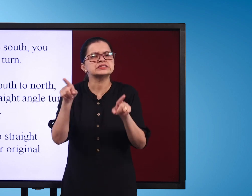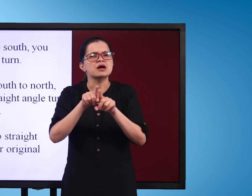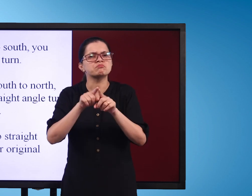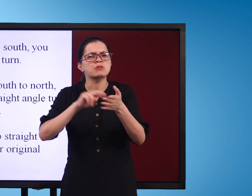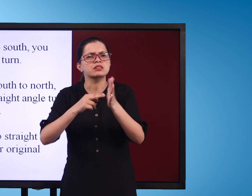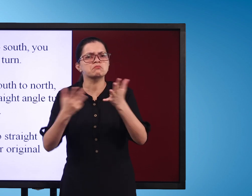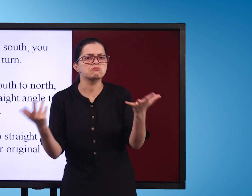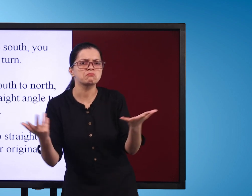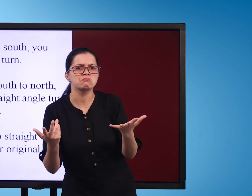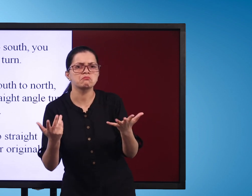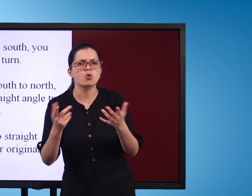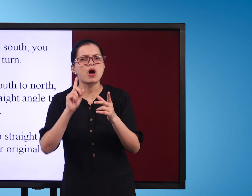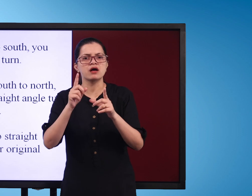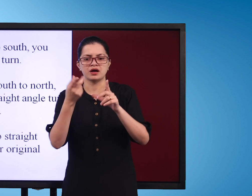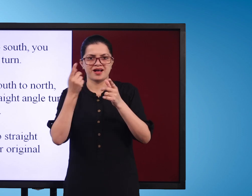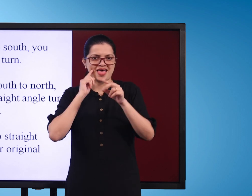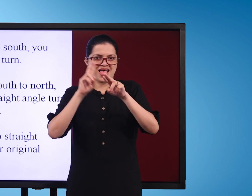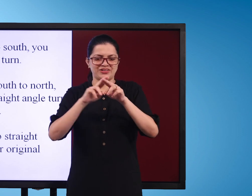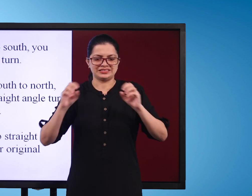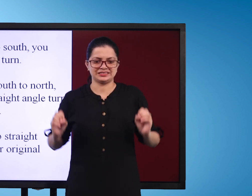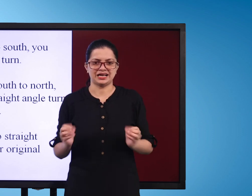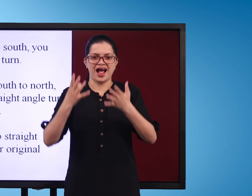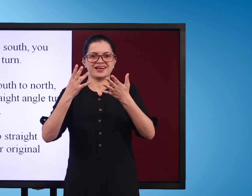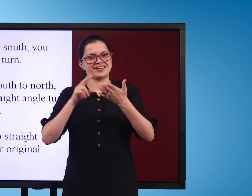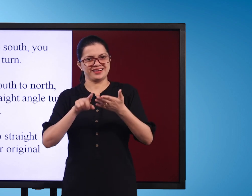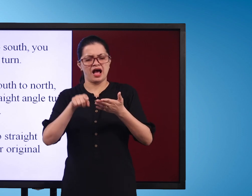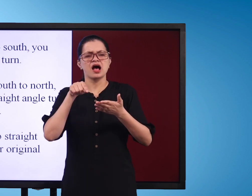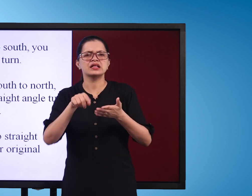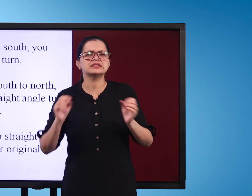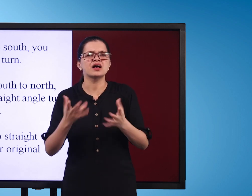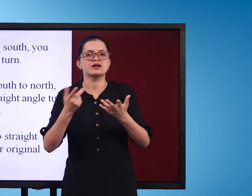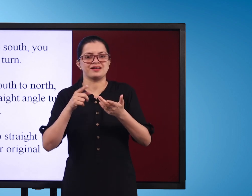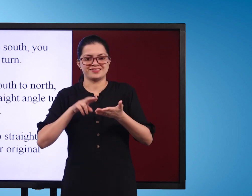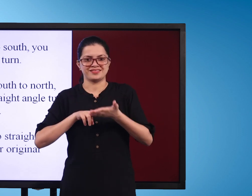Thus, turning by 2 straight angles, you reach your original position.